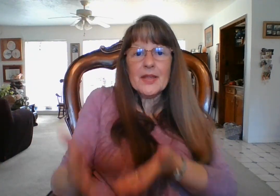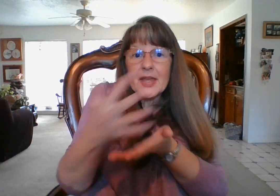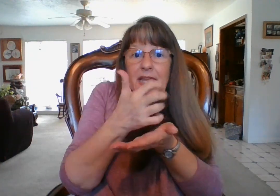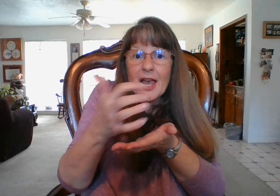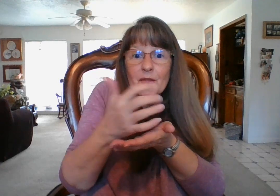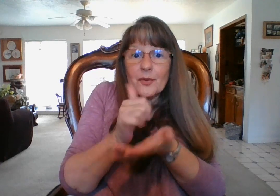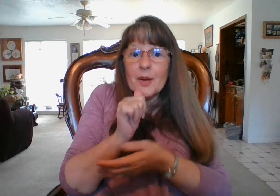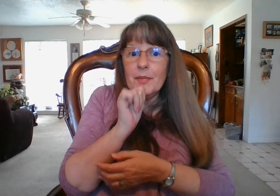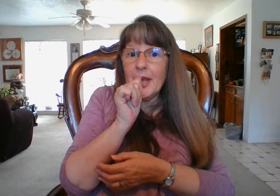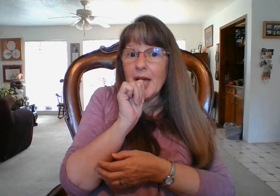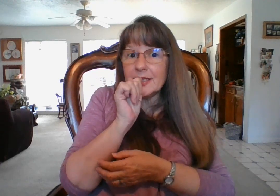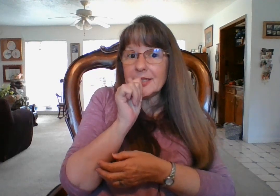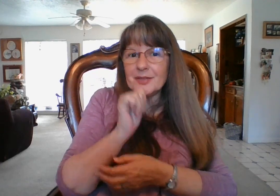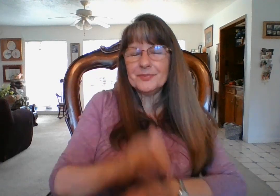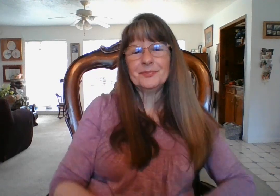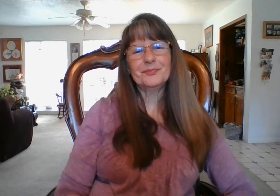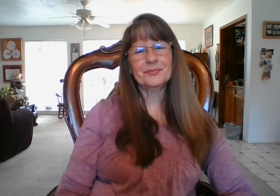And they gather up nuts.